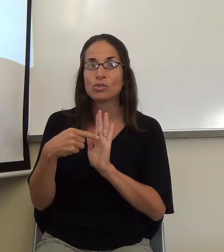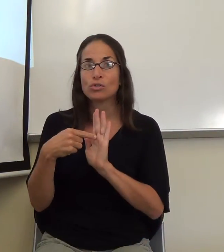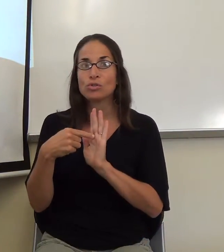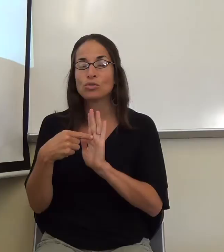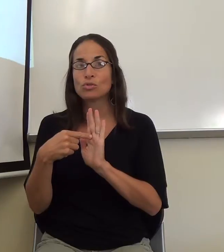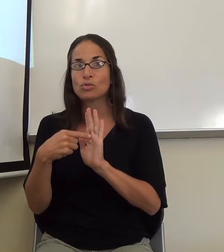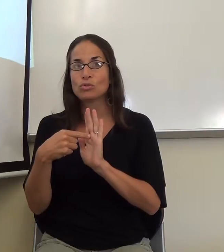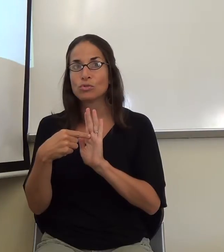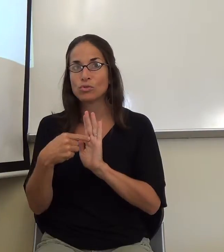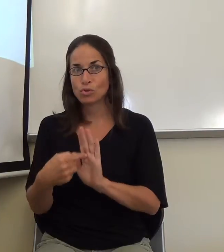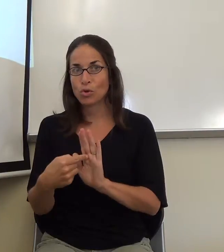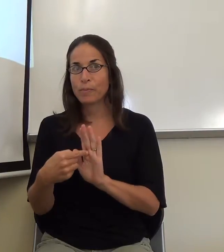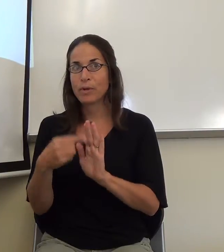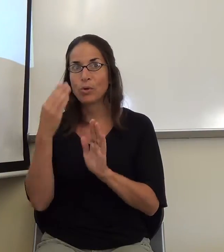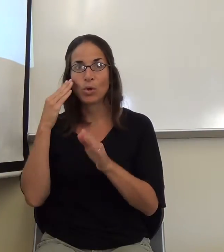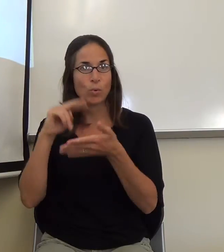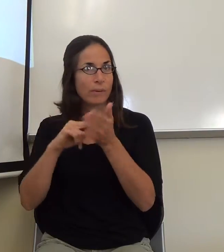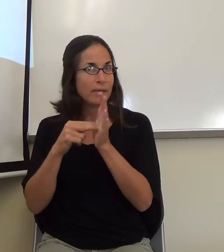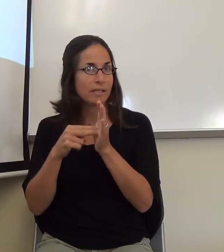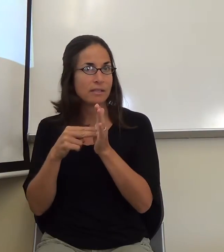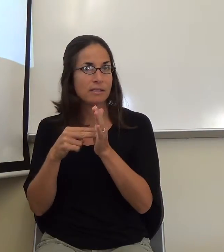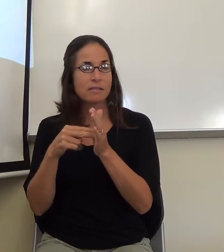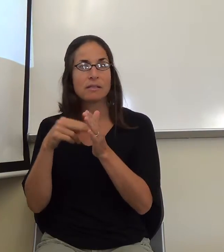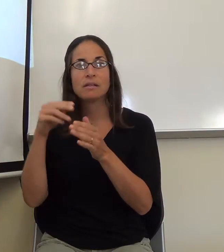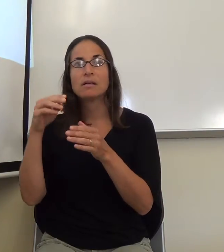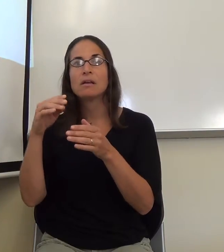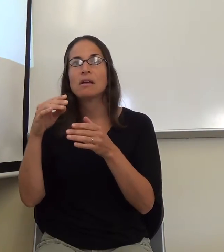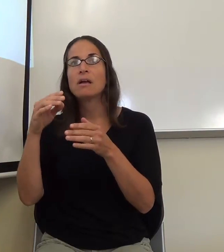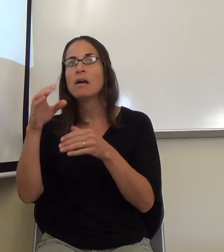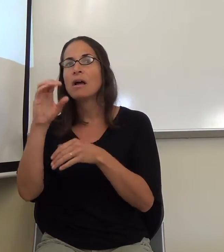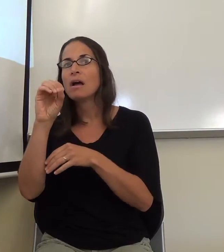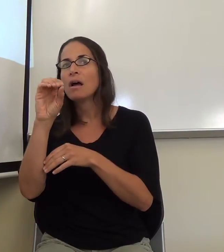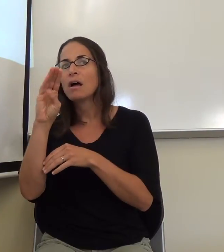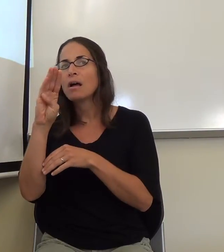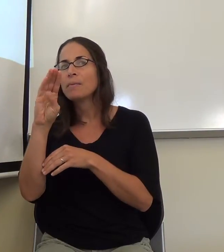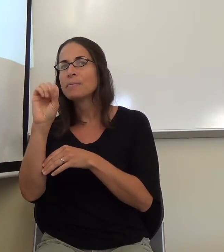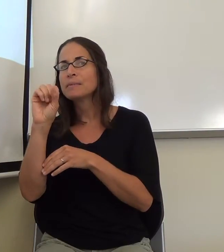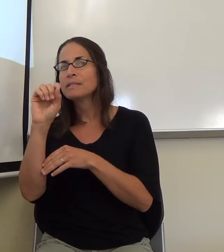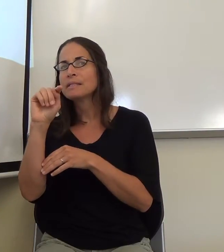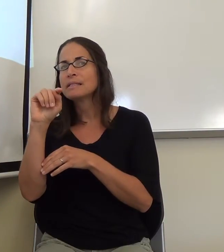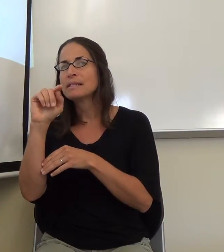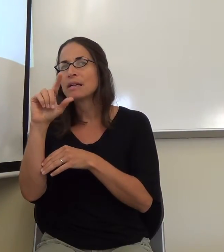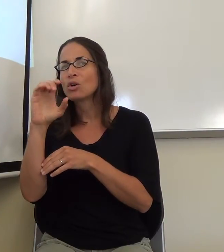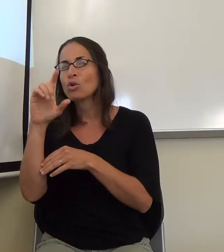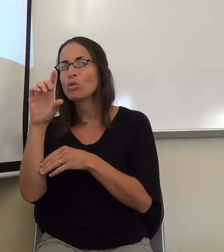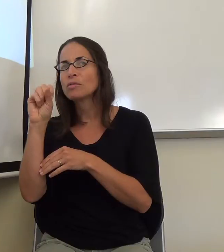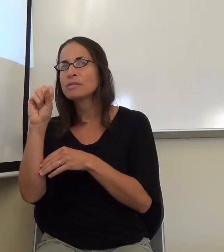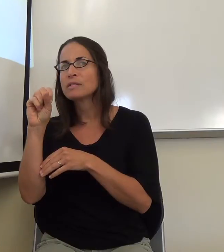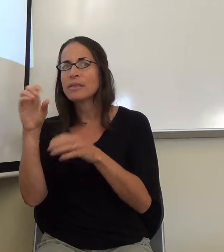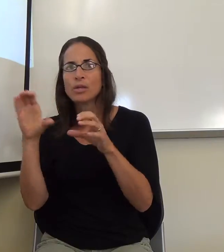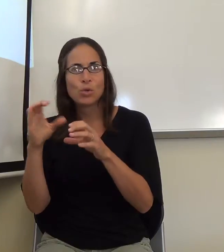this means. Obstacles. Okay, obstacles that do what? That